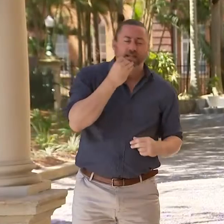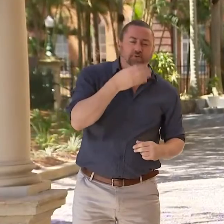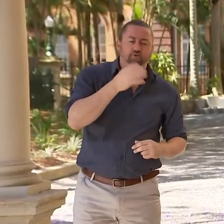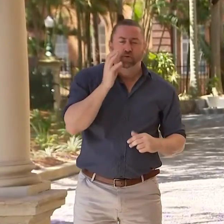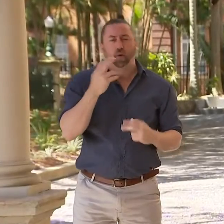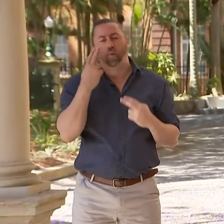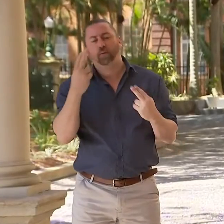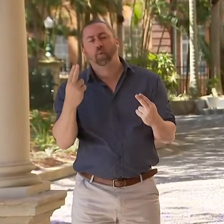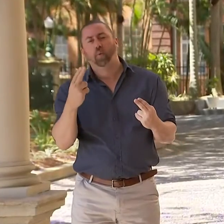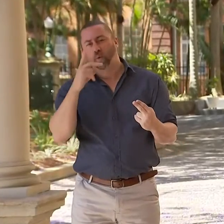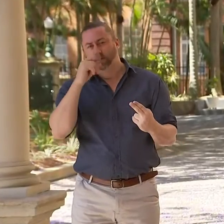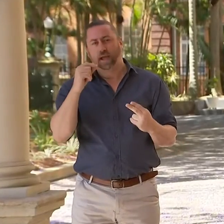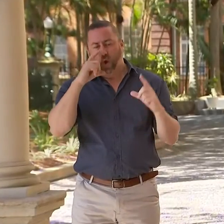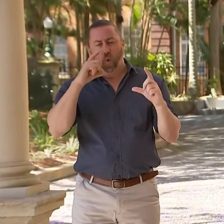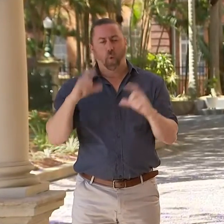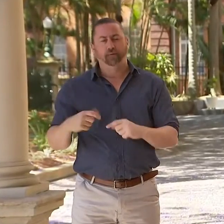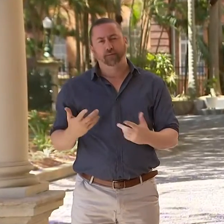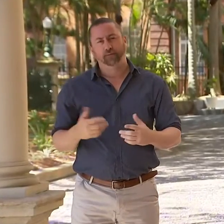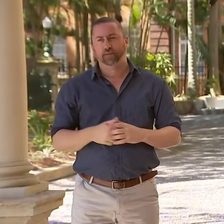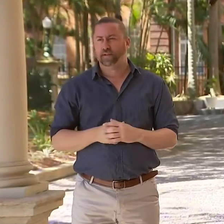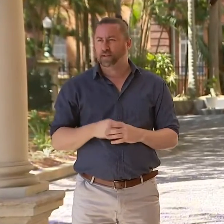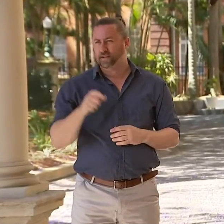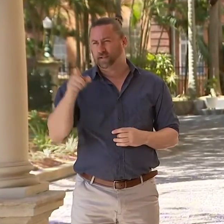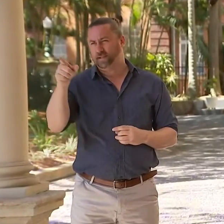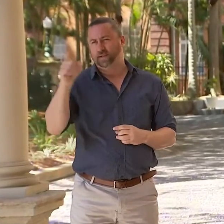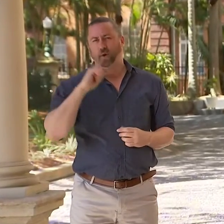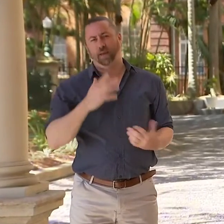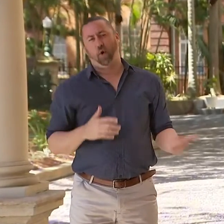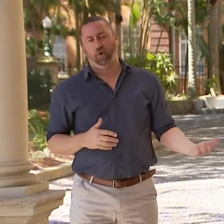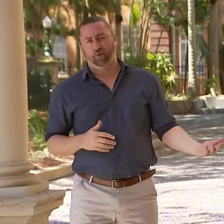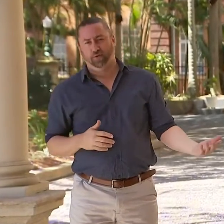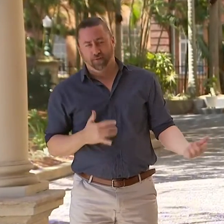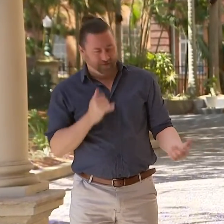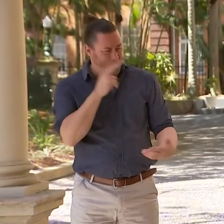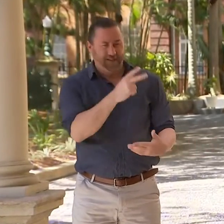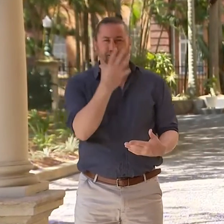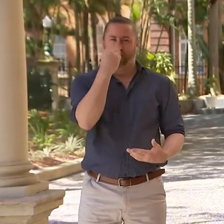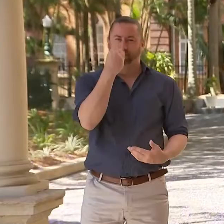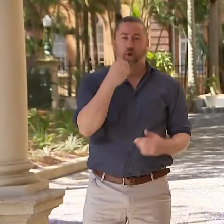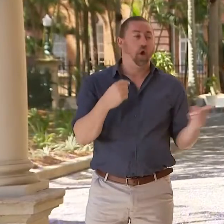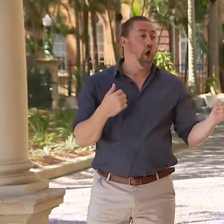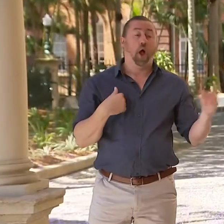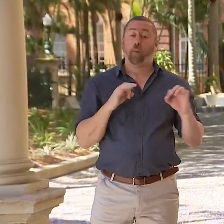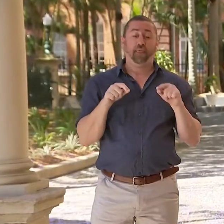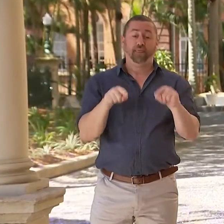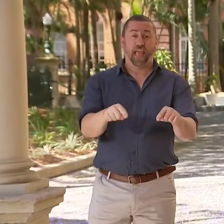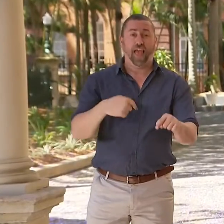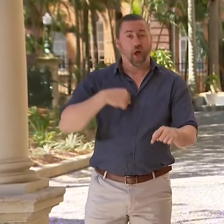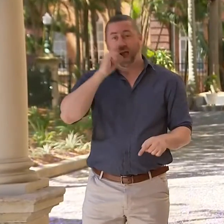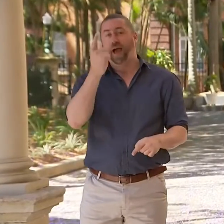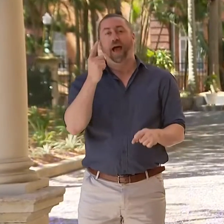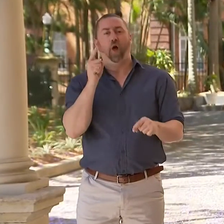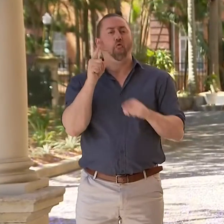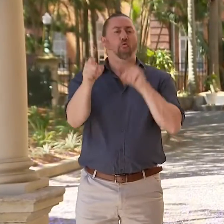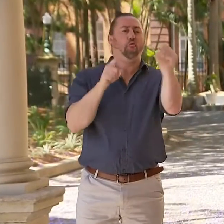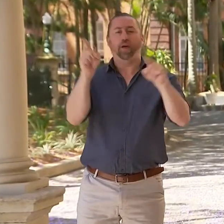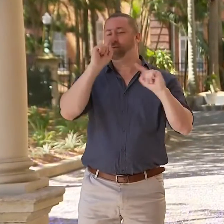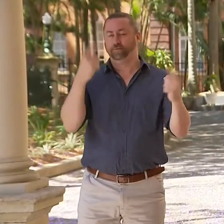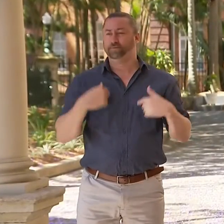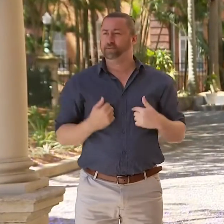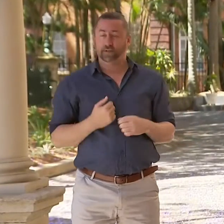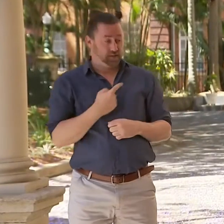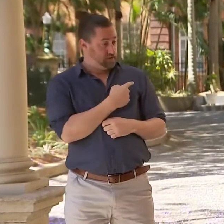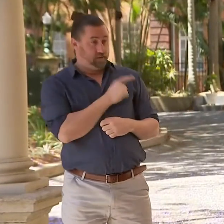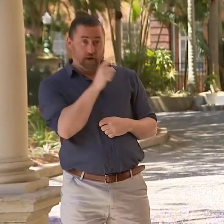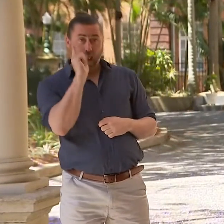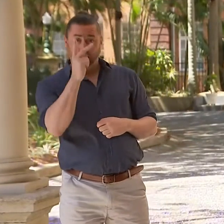of course you can remove the mask. It went a bit beyond that though. I mean, I wasn't there, so I can't comment. Deputy Mayor, were you at the